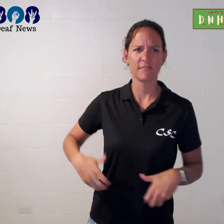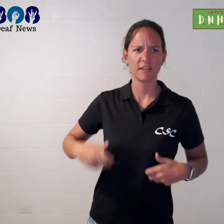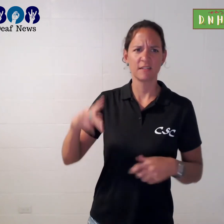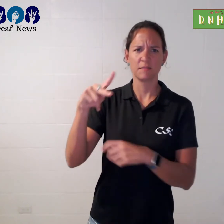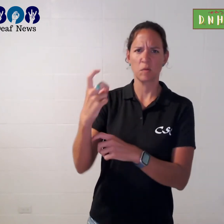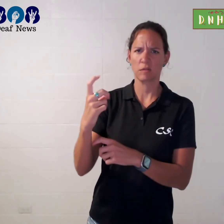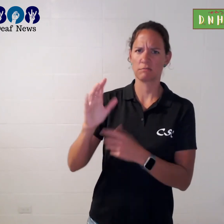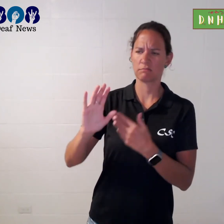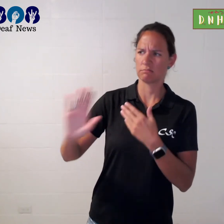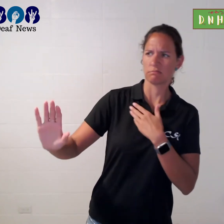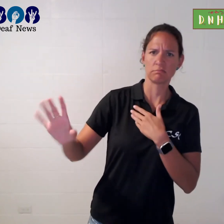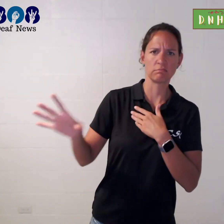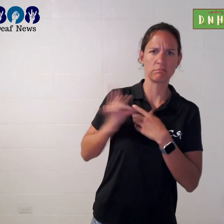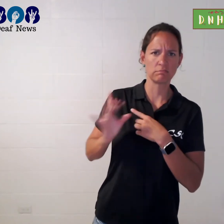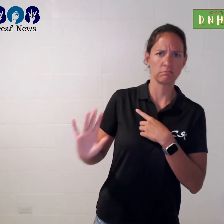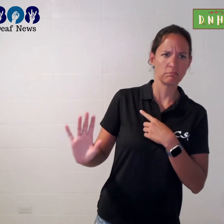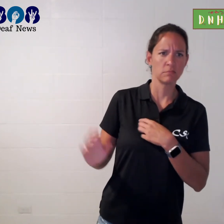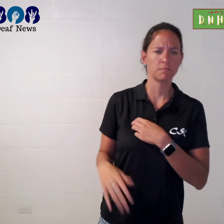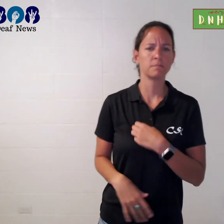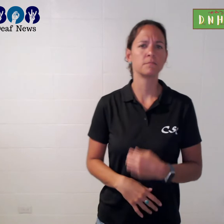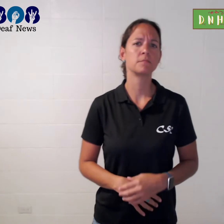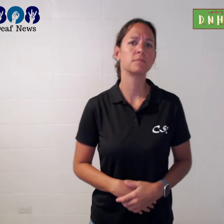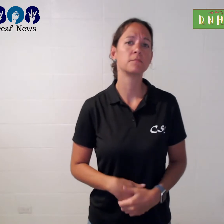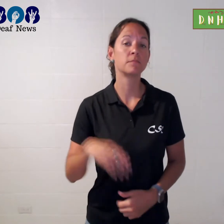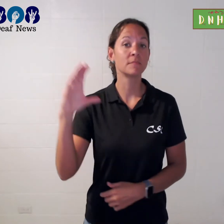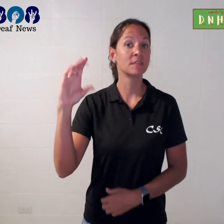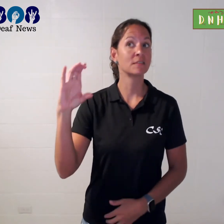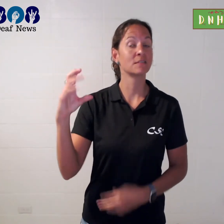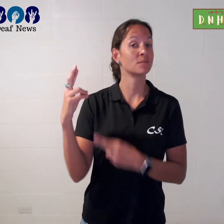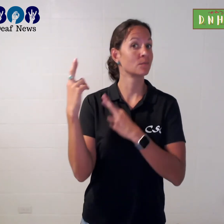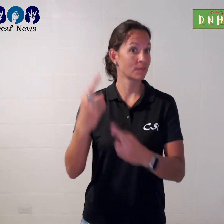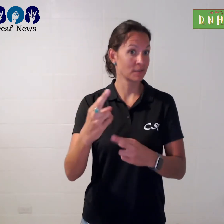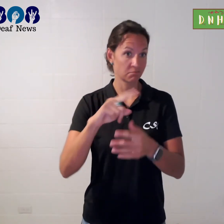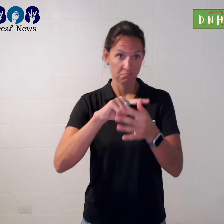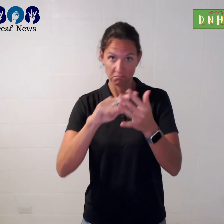So the next question, how can monkeypox be prevented?